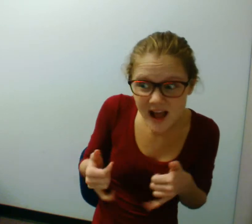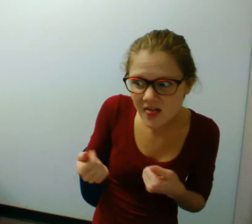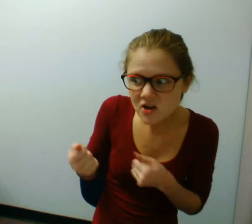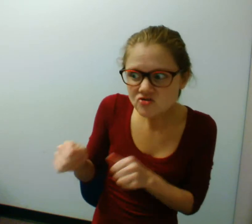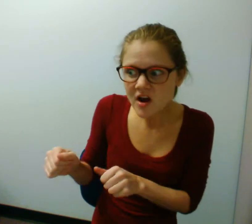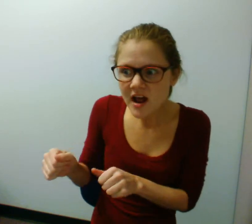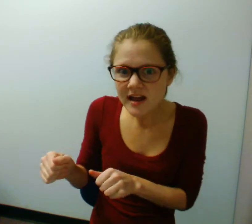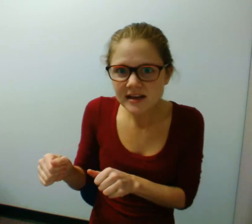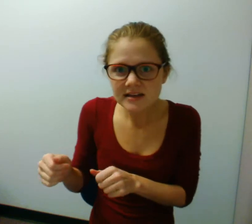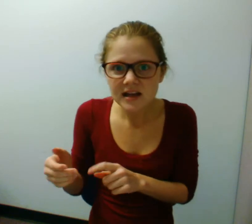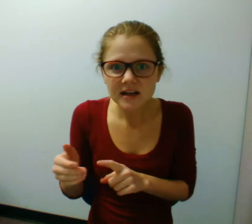girls to,